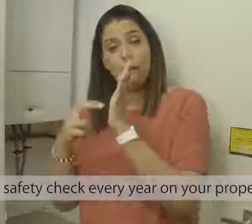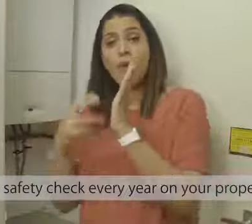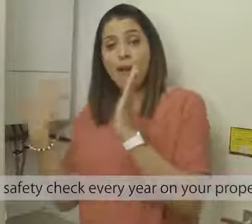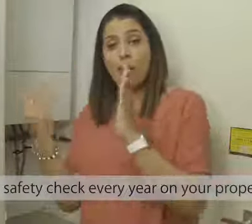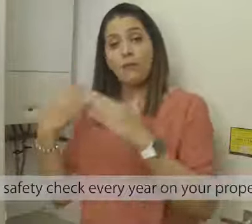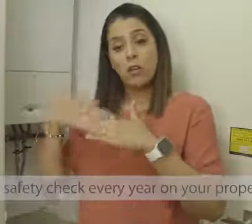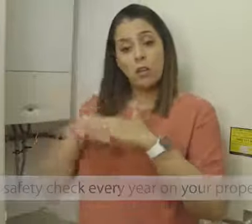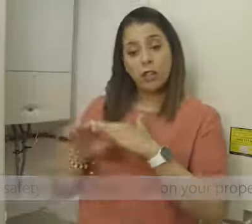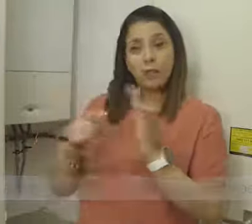property.